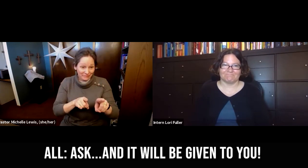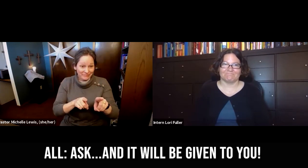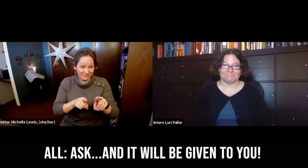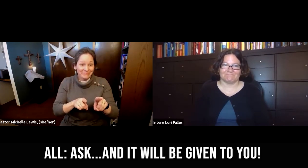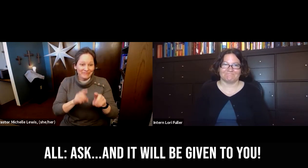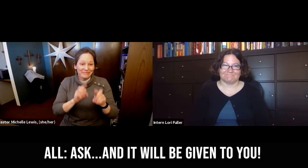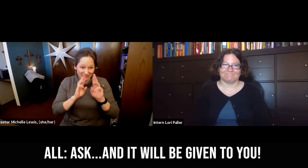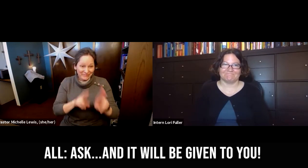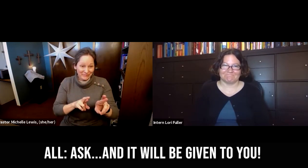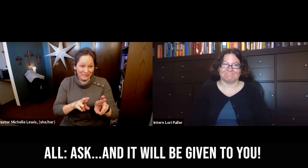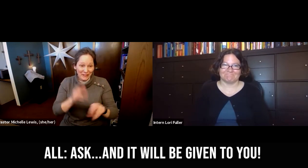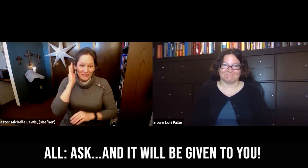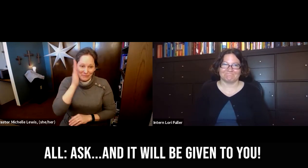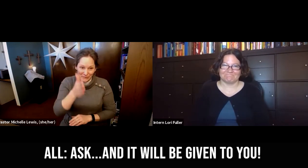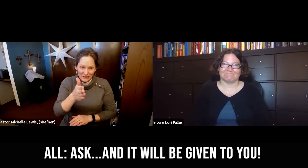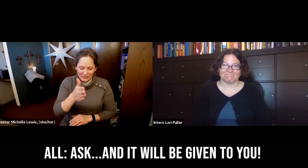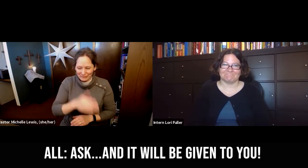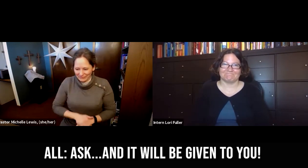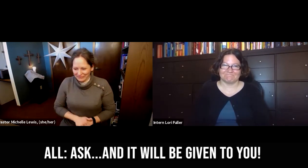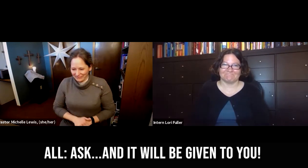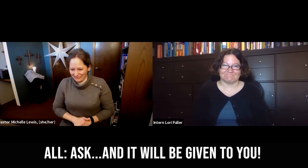and it will be given to you.